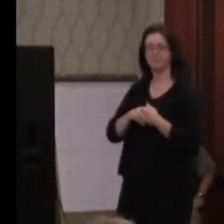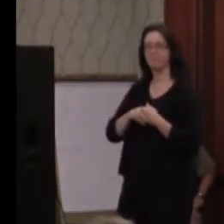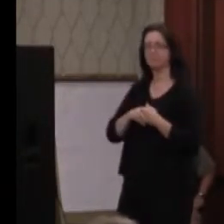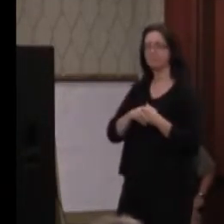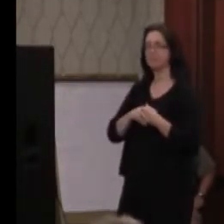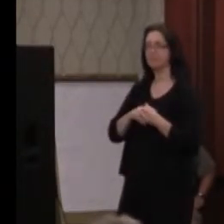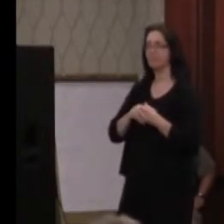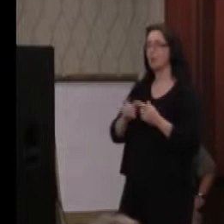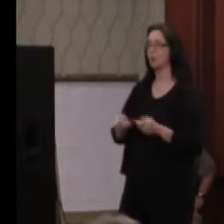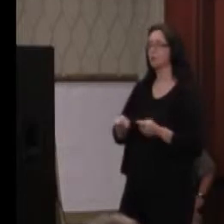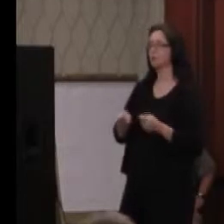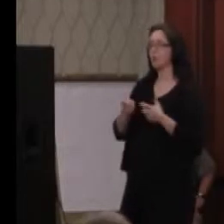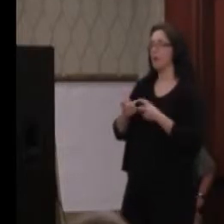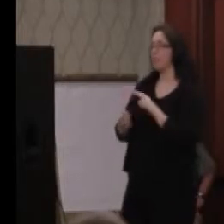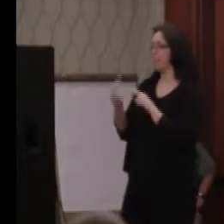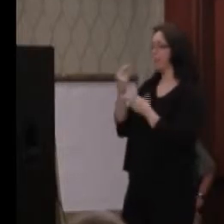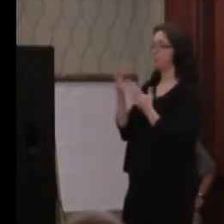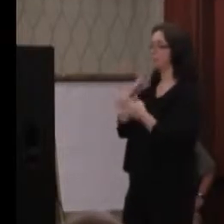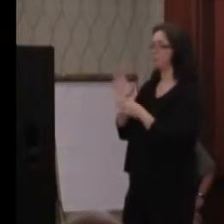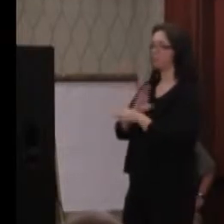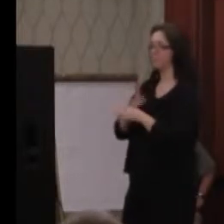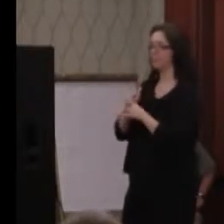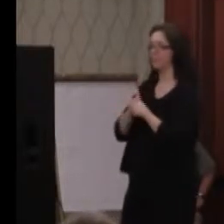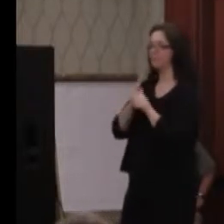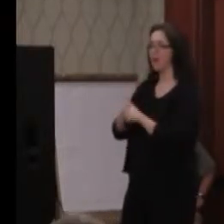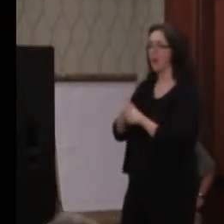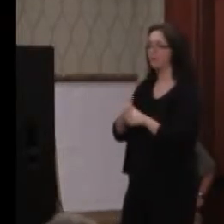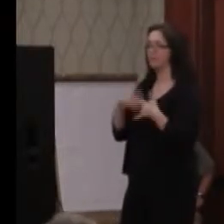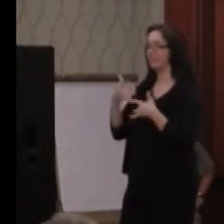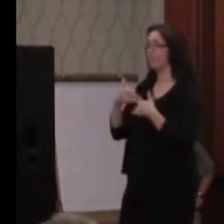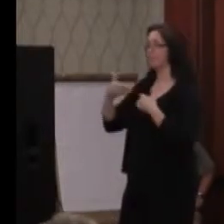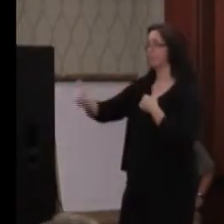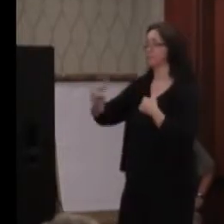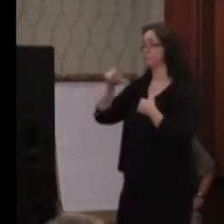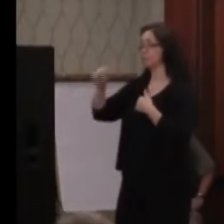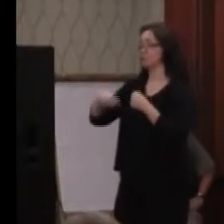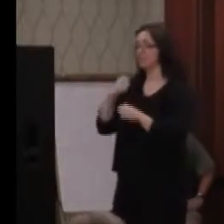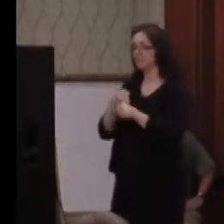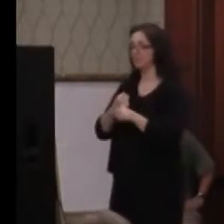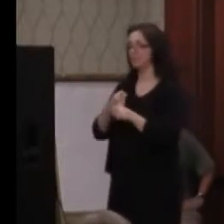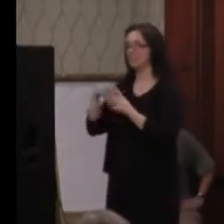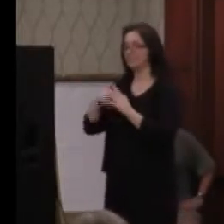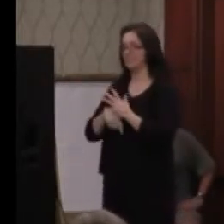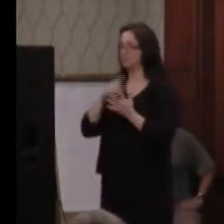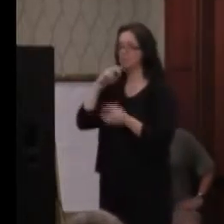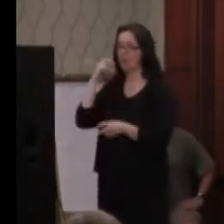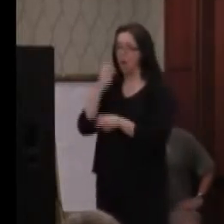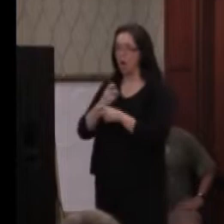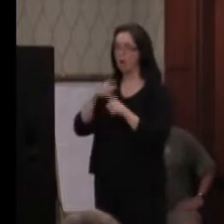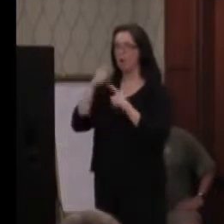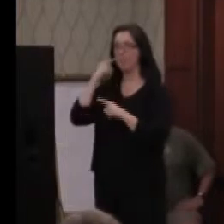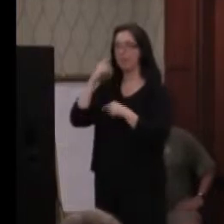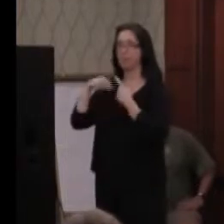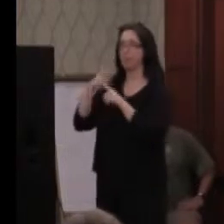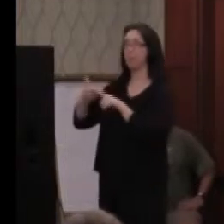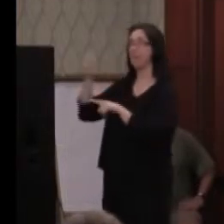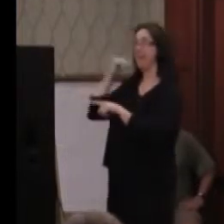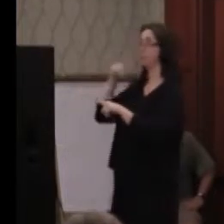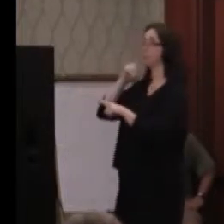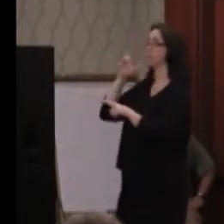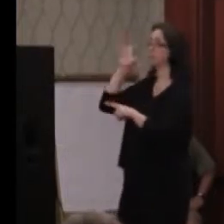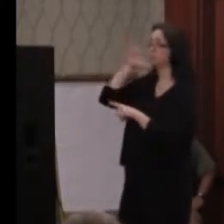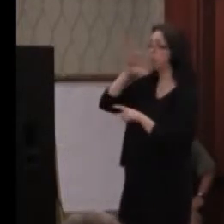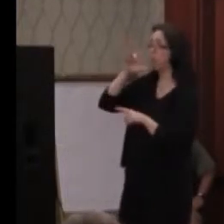So a quick look back. I know probably you've been too busy to follow the events of the following 20 years in any great detail. It's hard enough to think about the past, let alone really explore